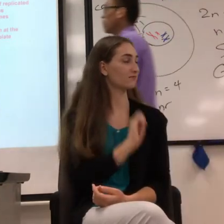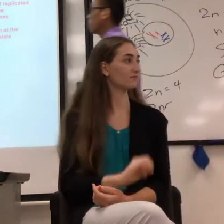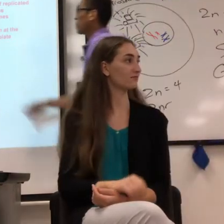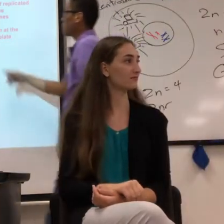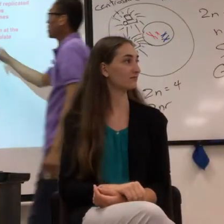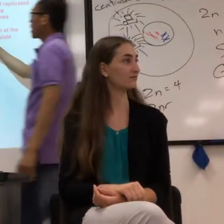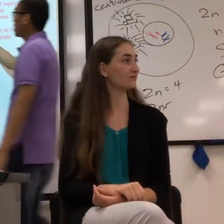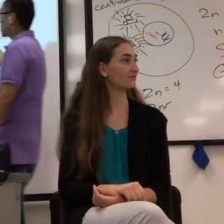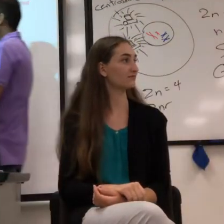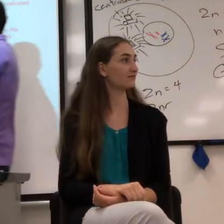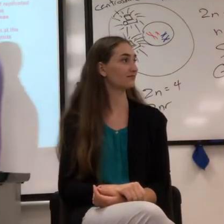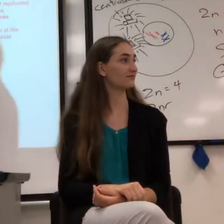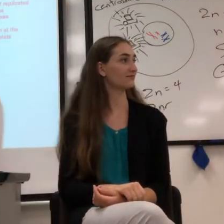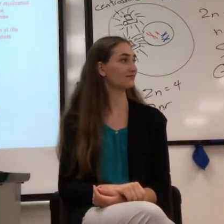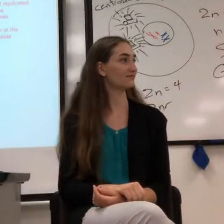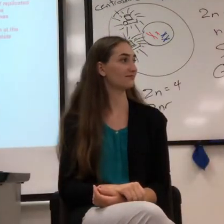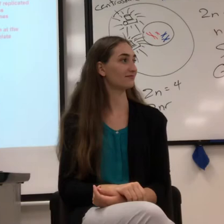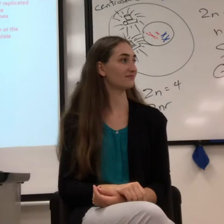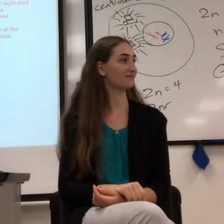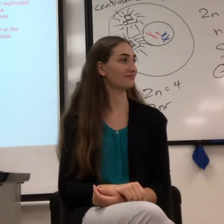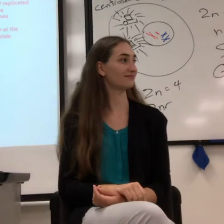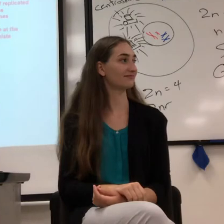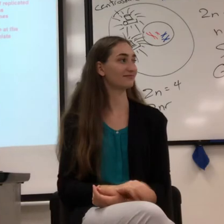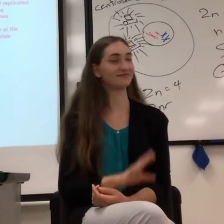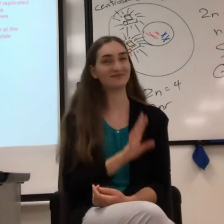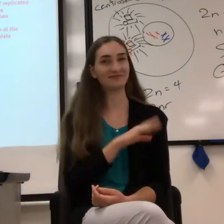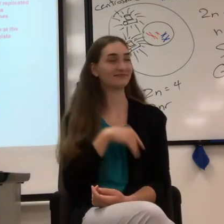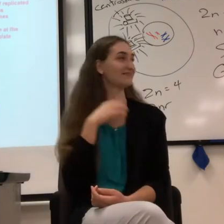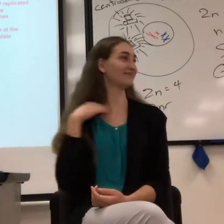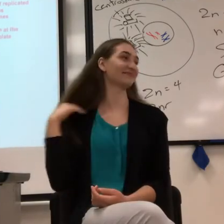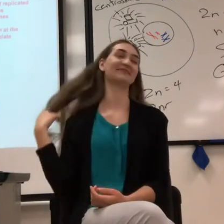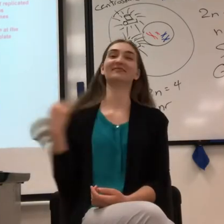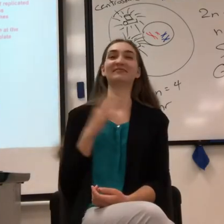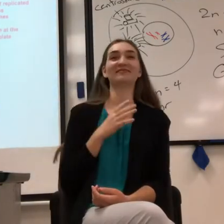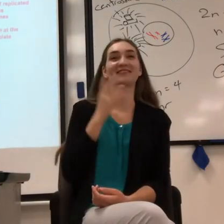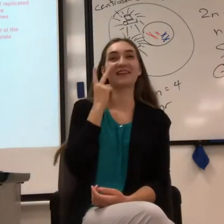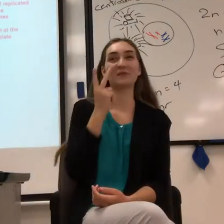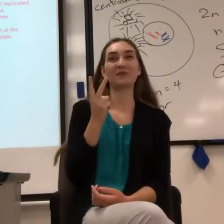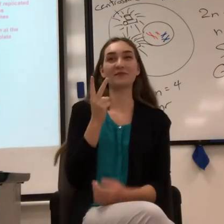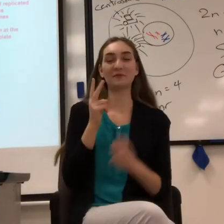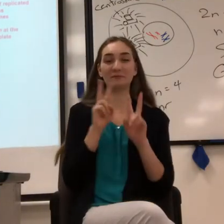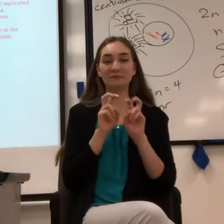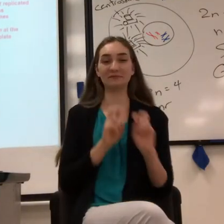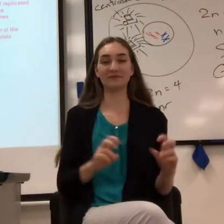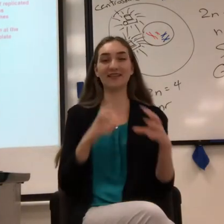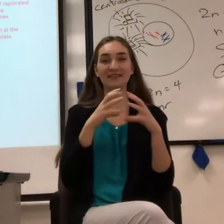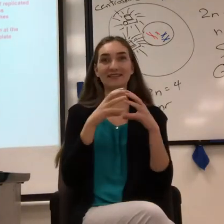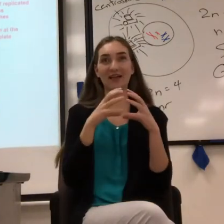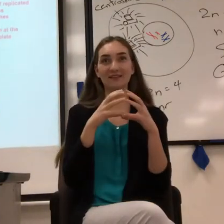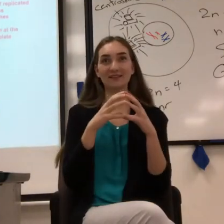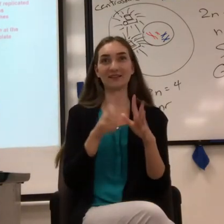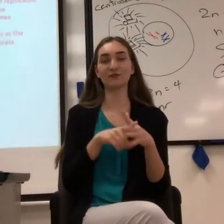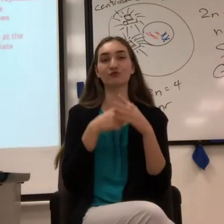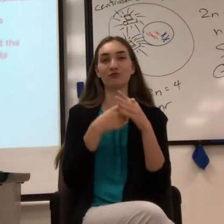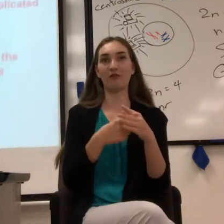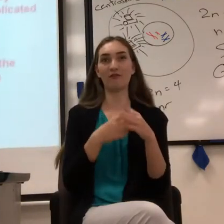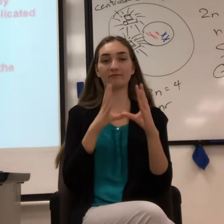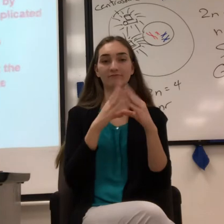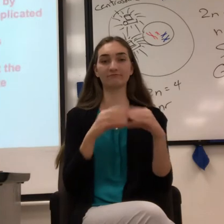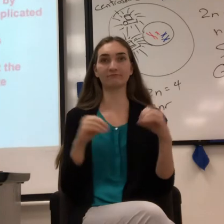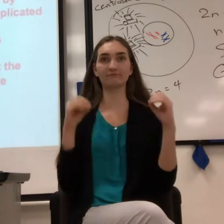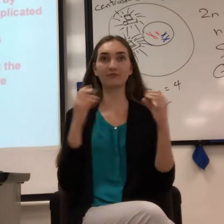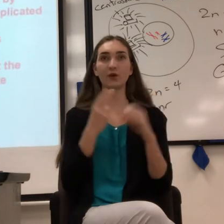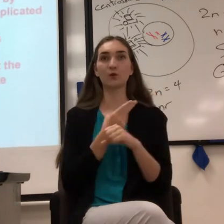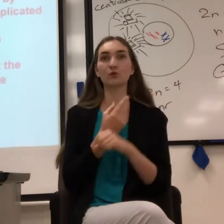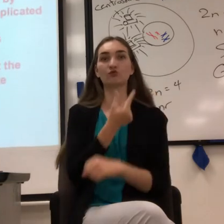So if you look at cells that enter cell division, meiosis, let me zoom in here. They use green and